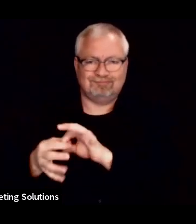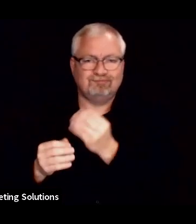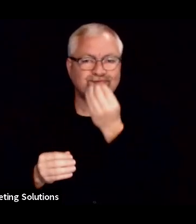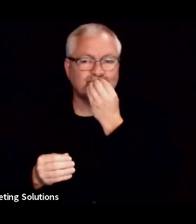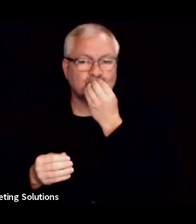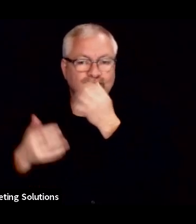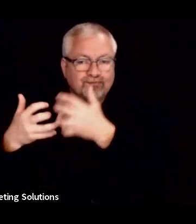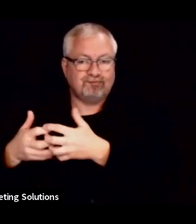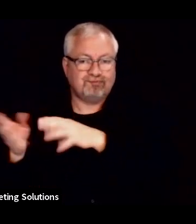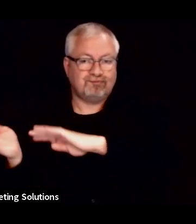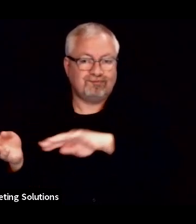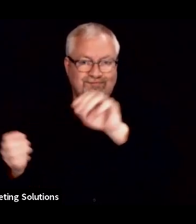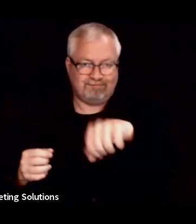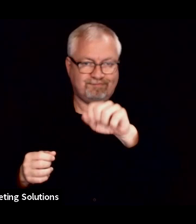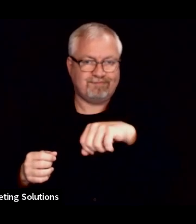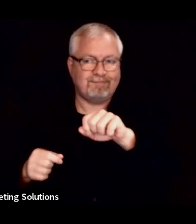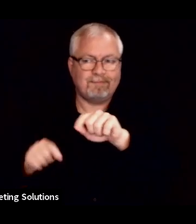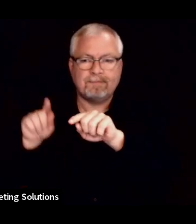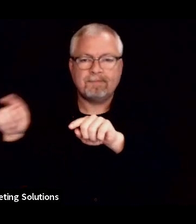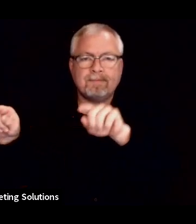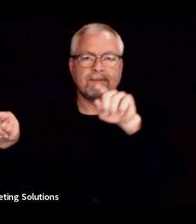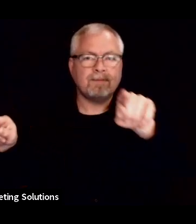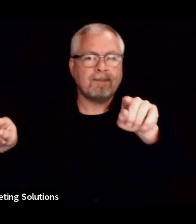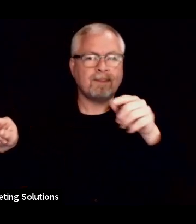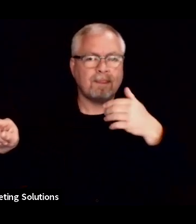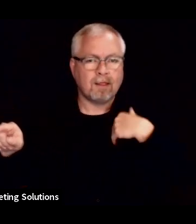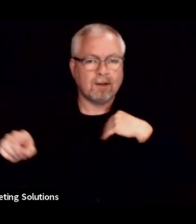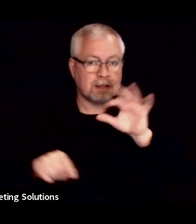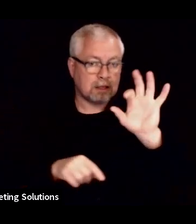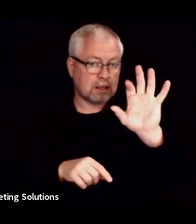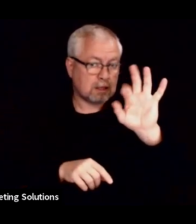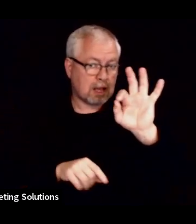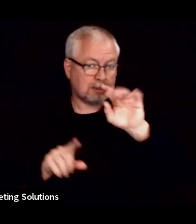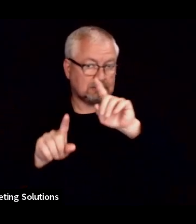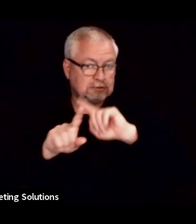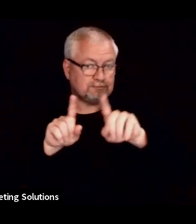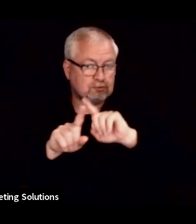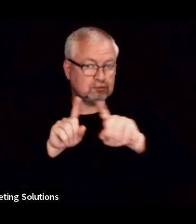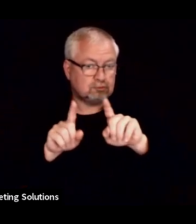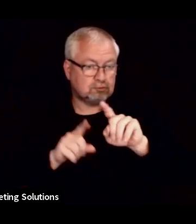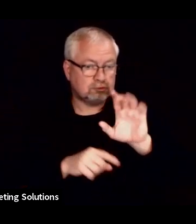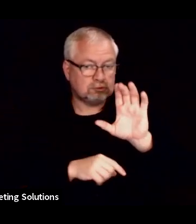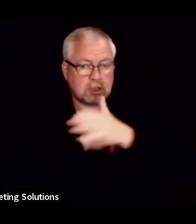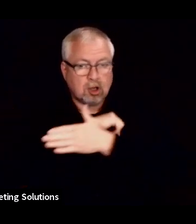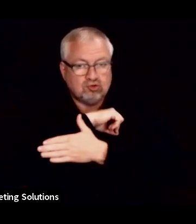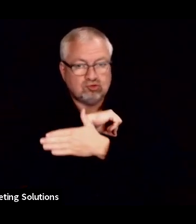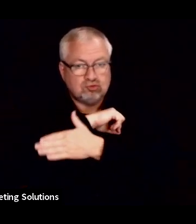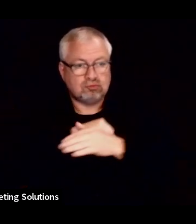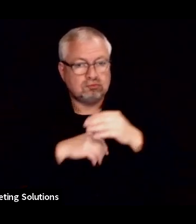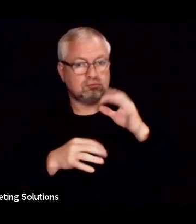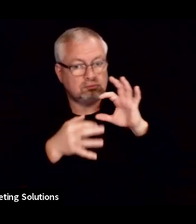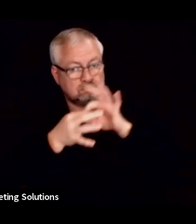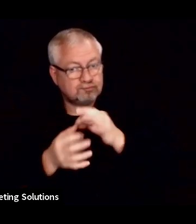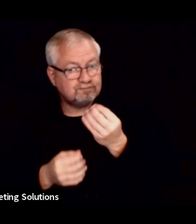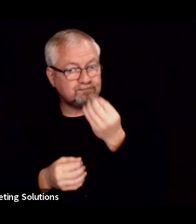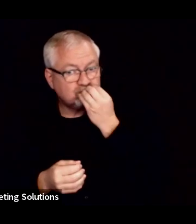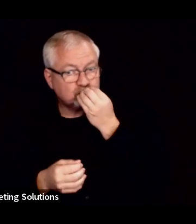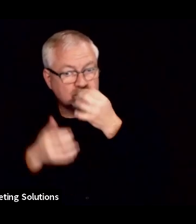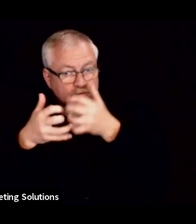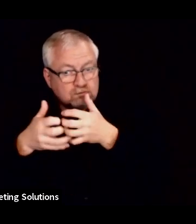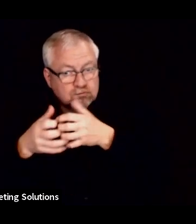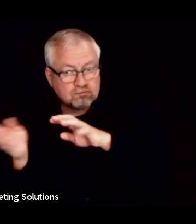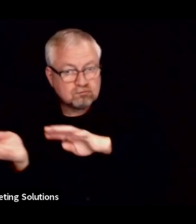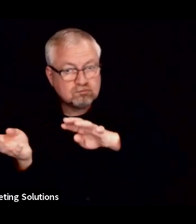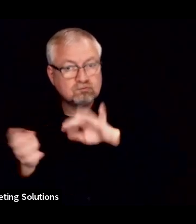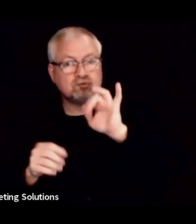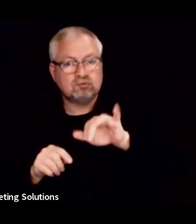to 9 counties now with cases involved with those plants. In terms of rice, I don't know if Ruth has